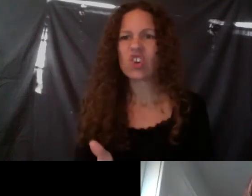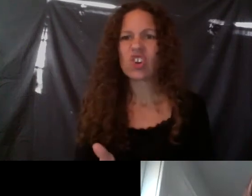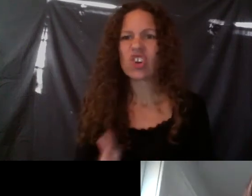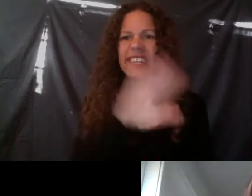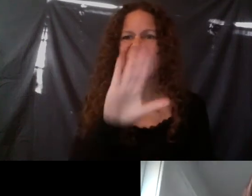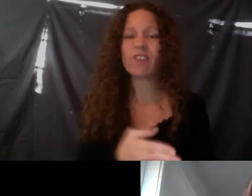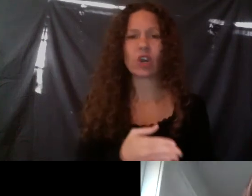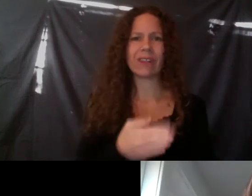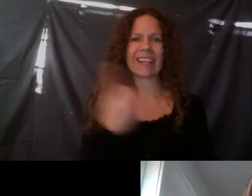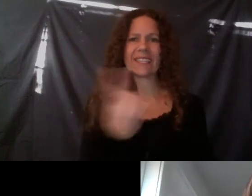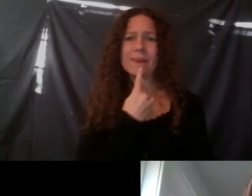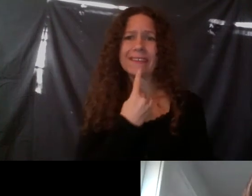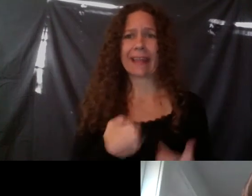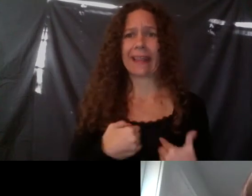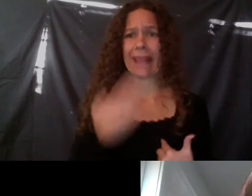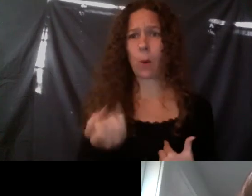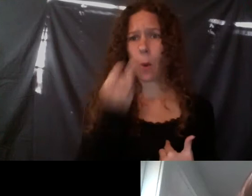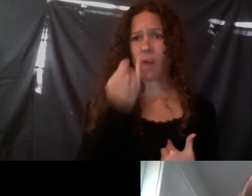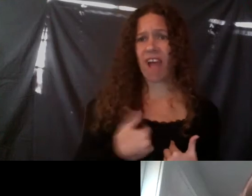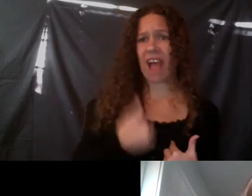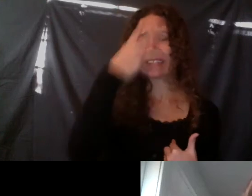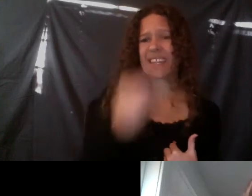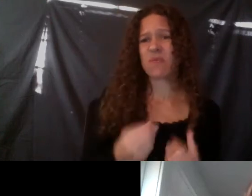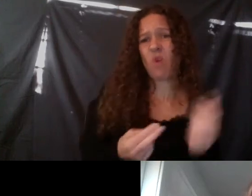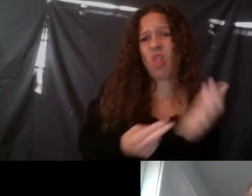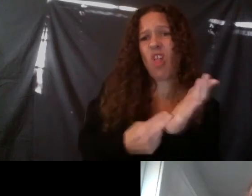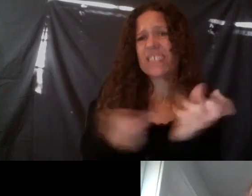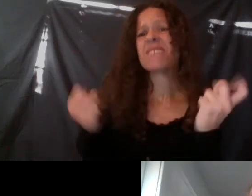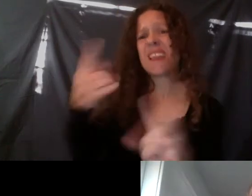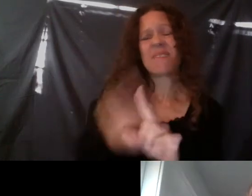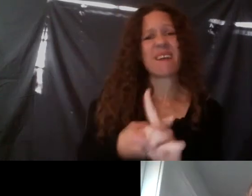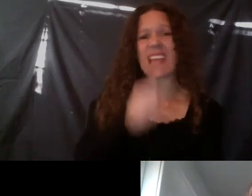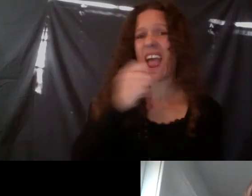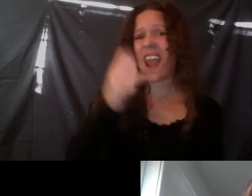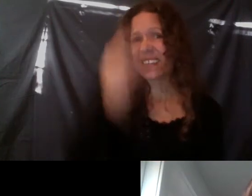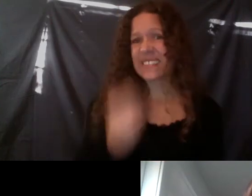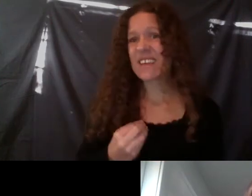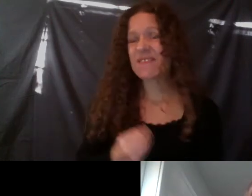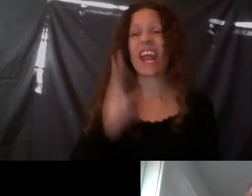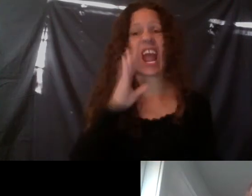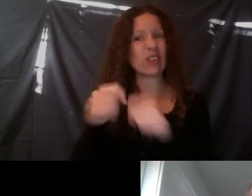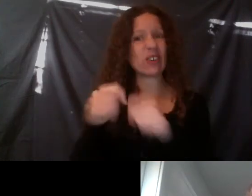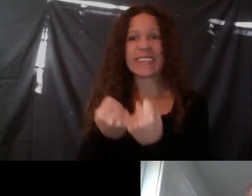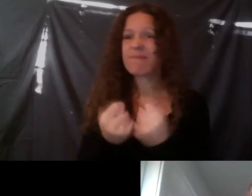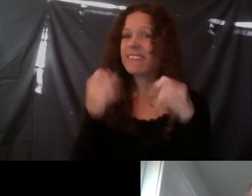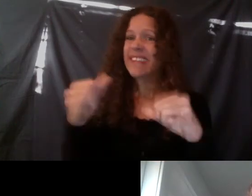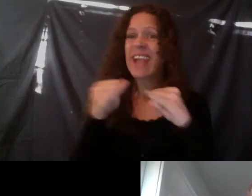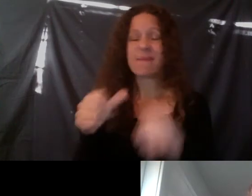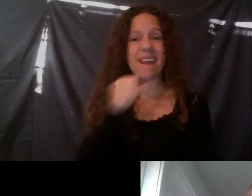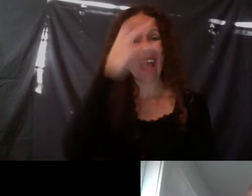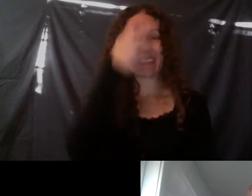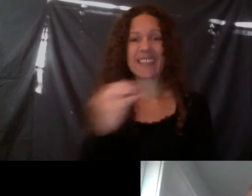if I sleep. And, honestly, I haven't slept in months. And I know that our team hasn't slept either, but the